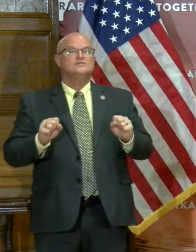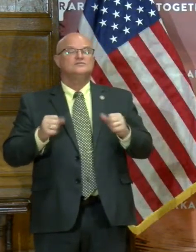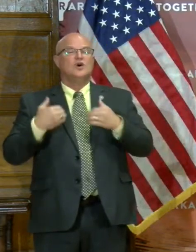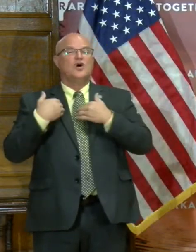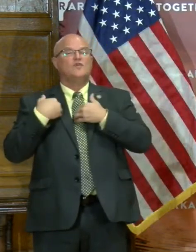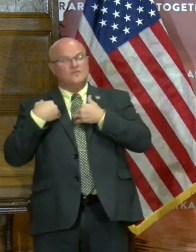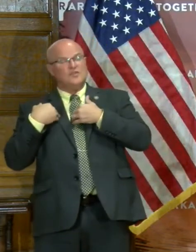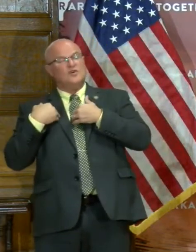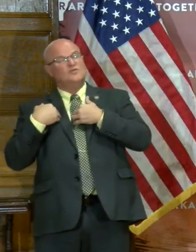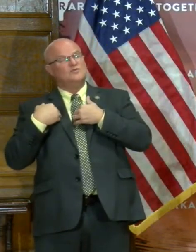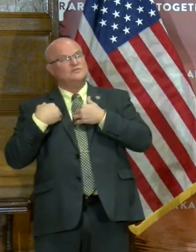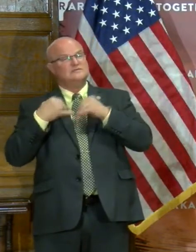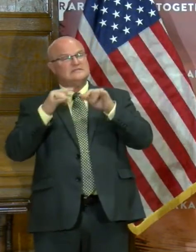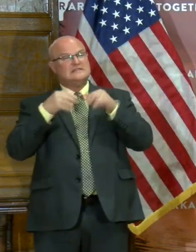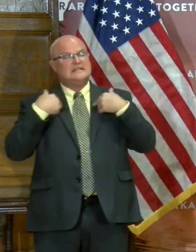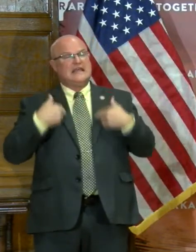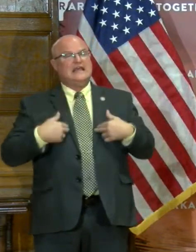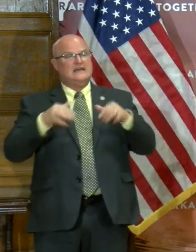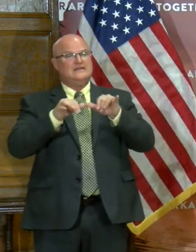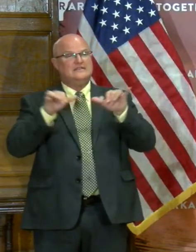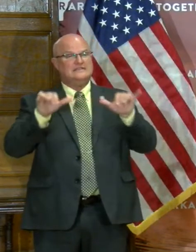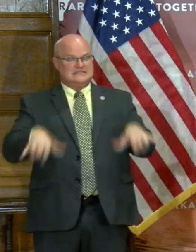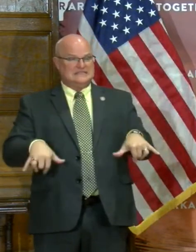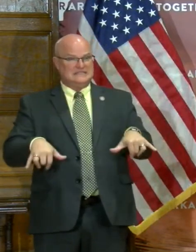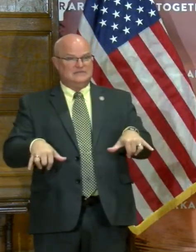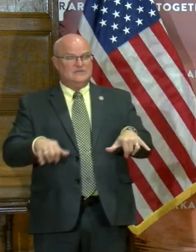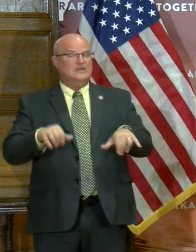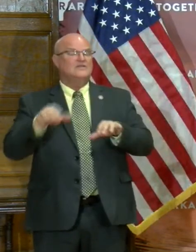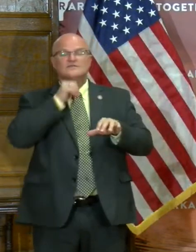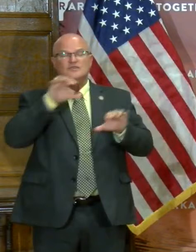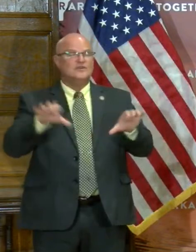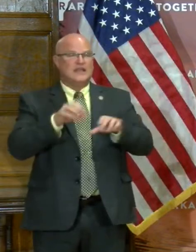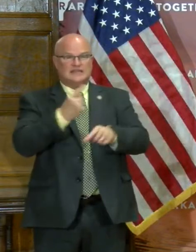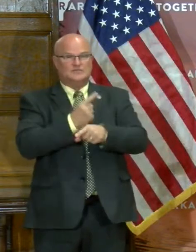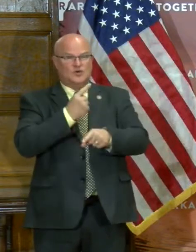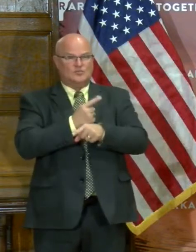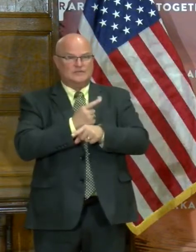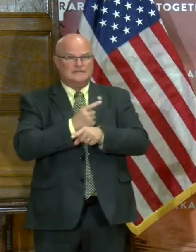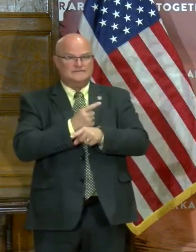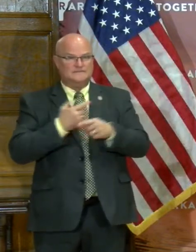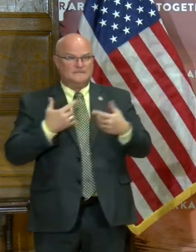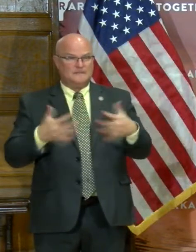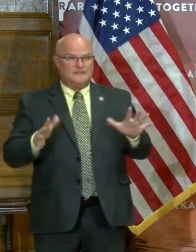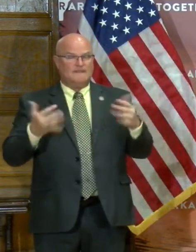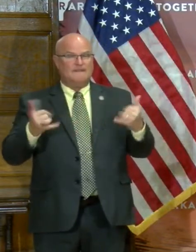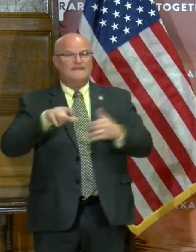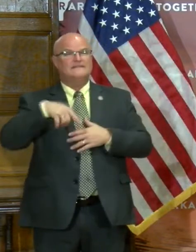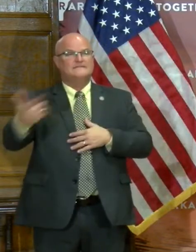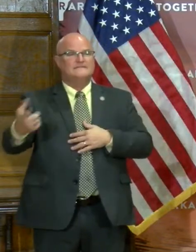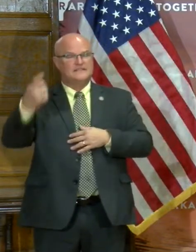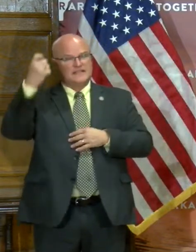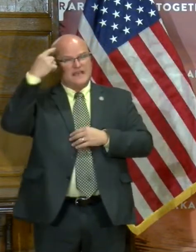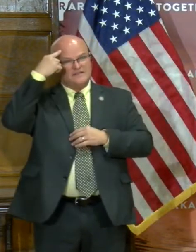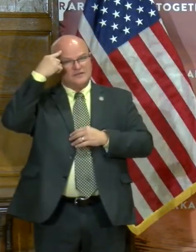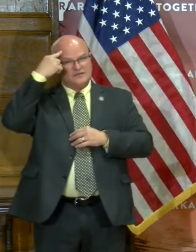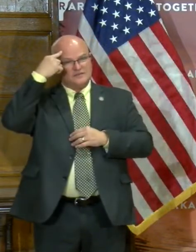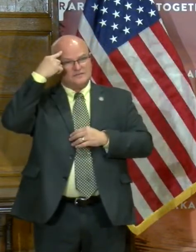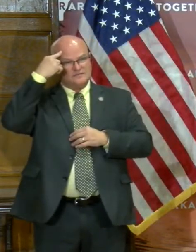our healthcare system if we do not act appropriately. So I'll end here and turn this back over to the